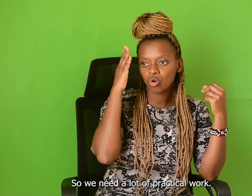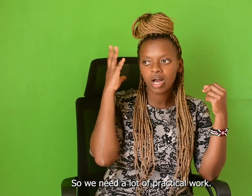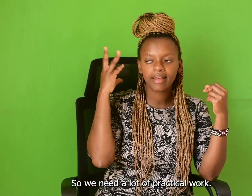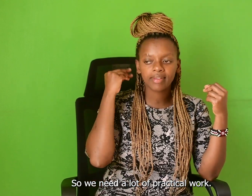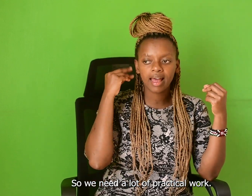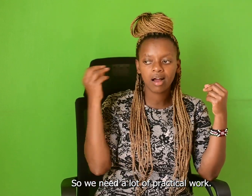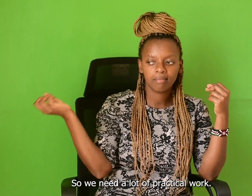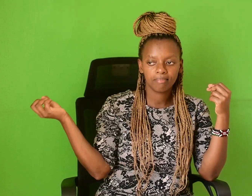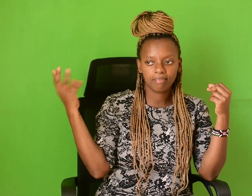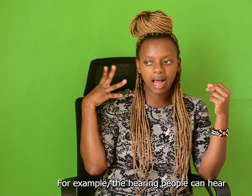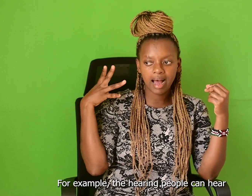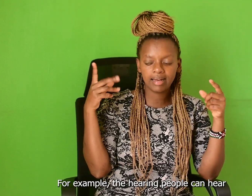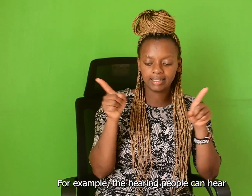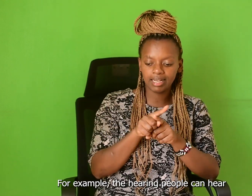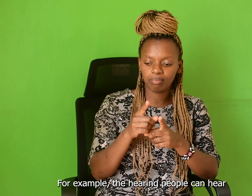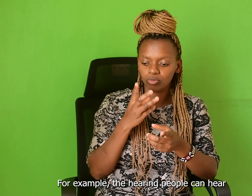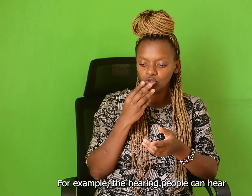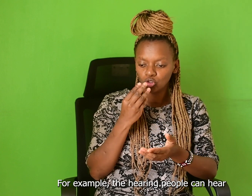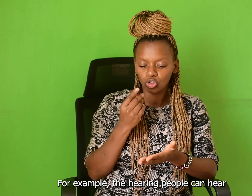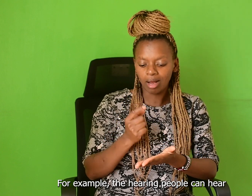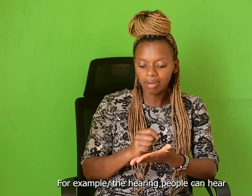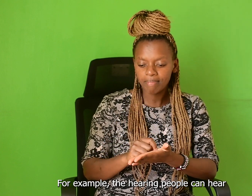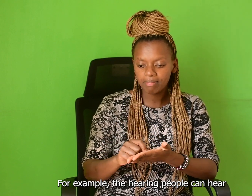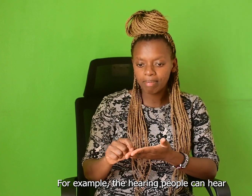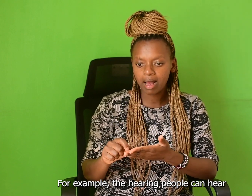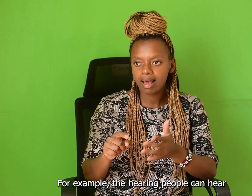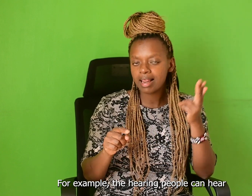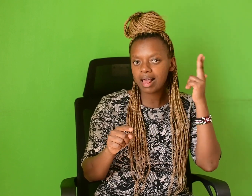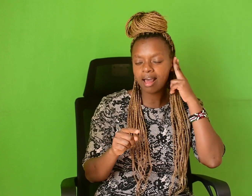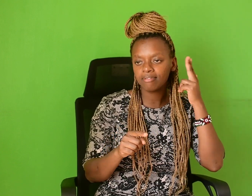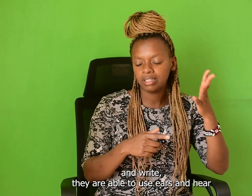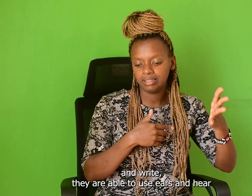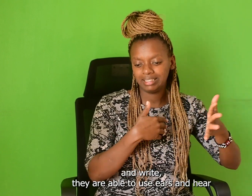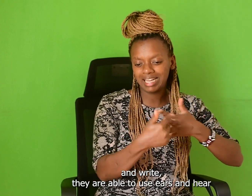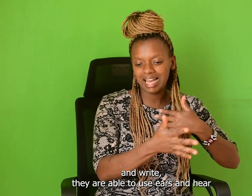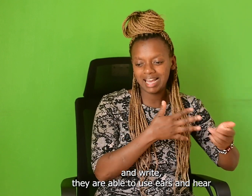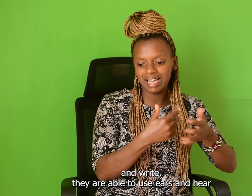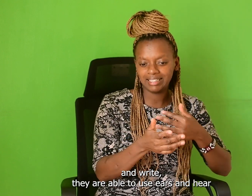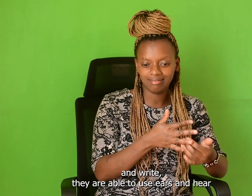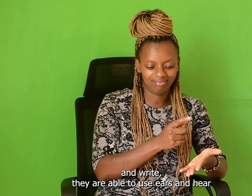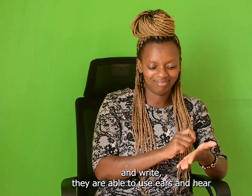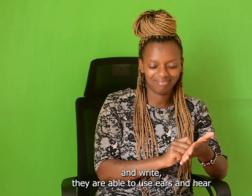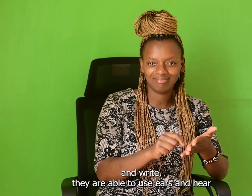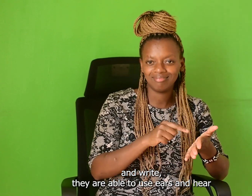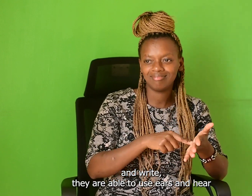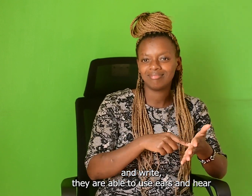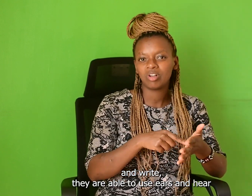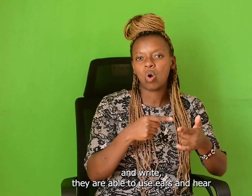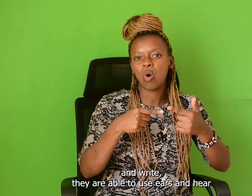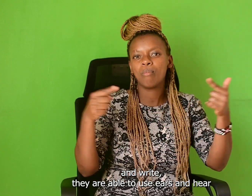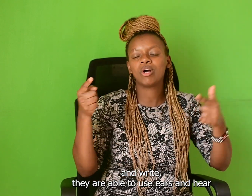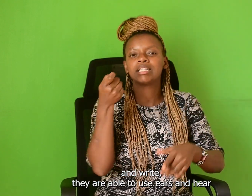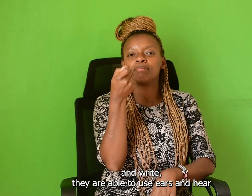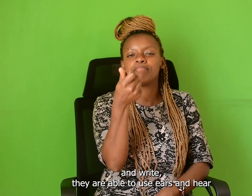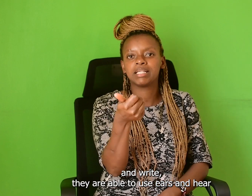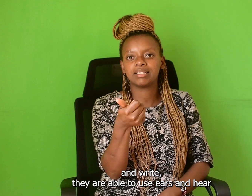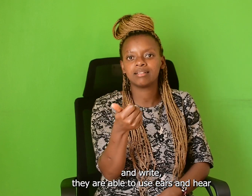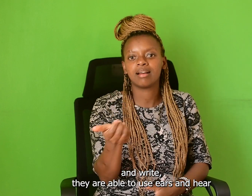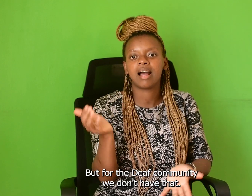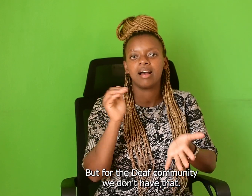practical work. For example, the hearing people can hear and write. They are able to use their ears and hear. But for the